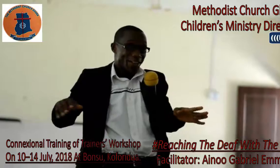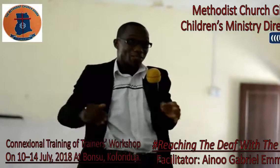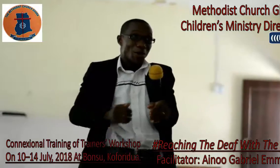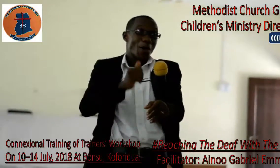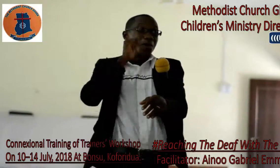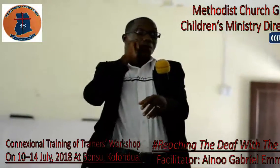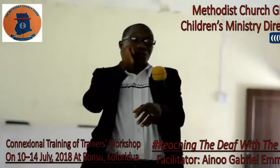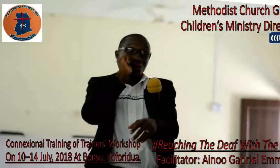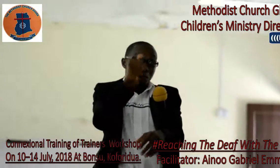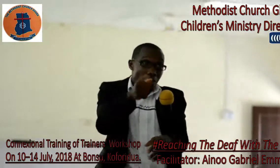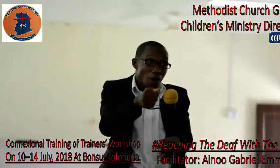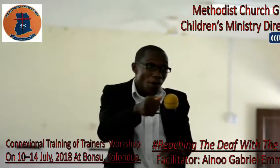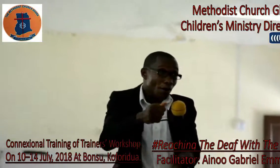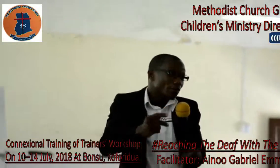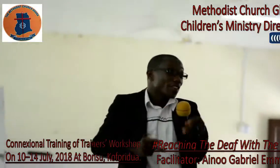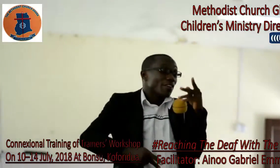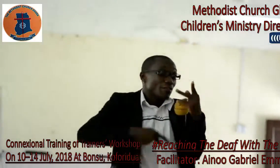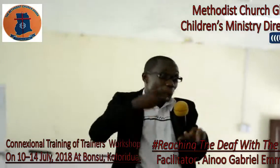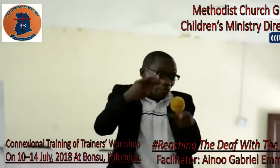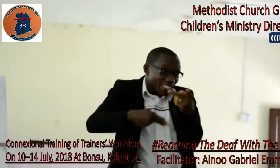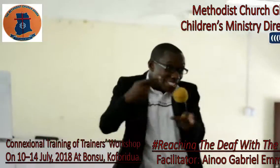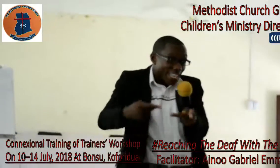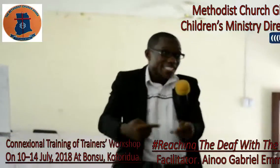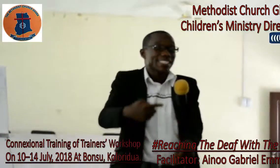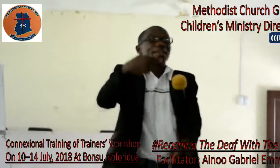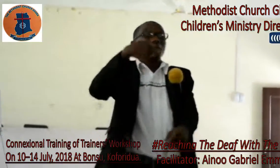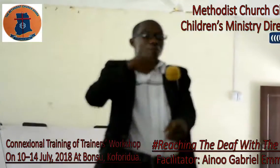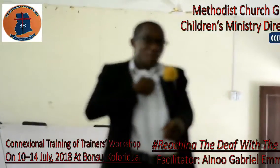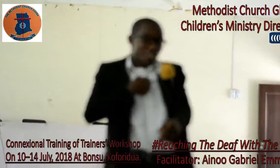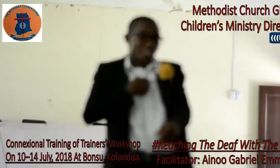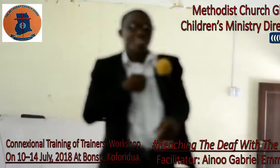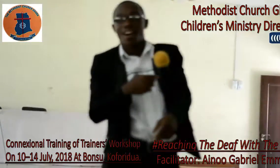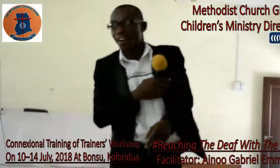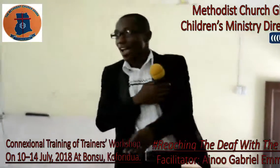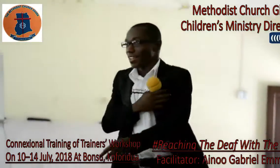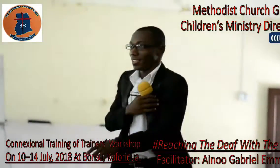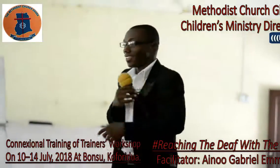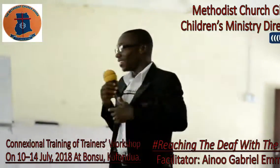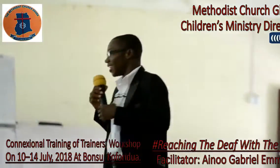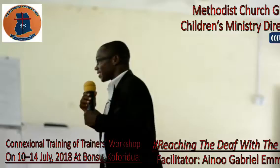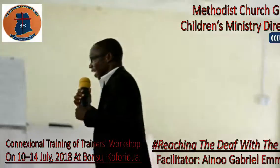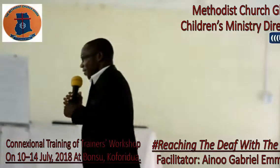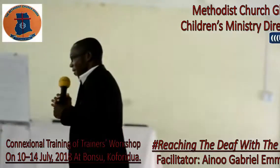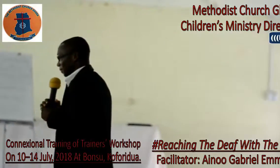So tomorrow, visit me. Alright, let's carry on.